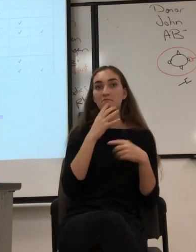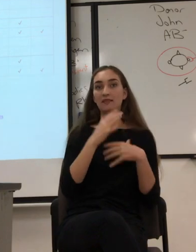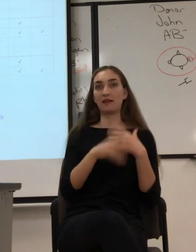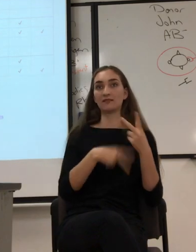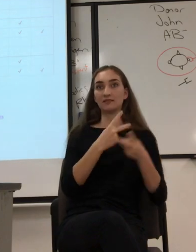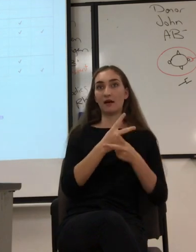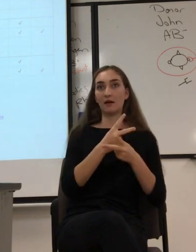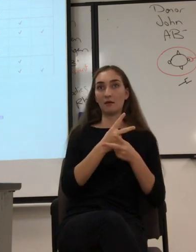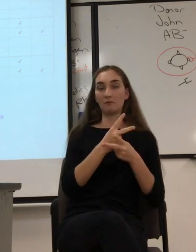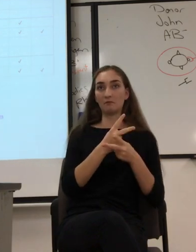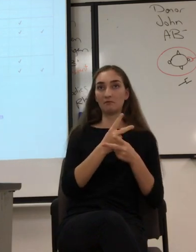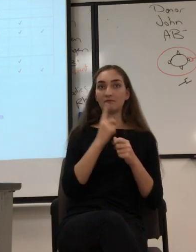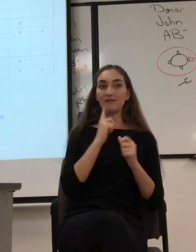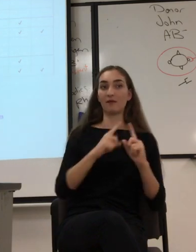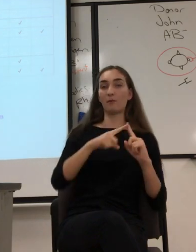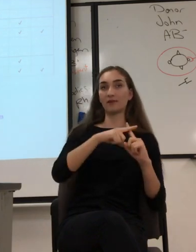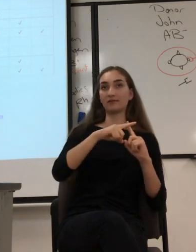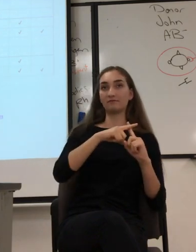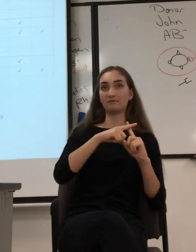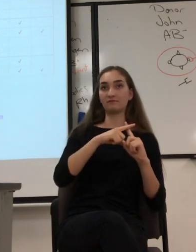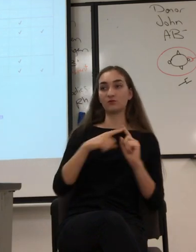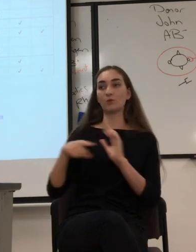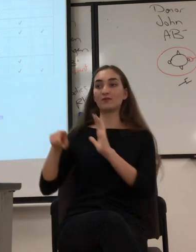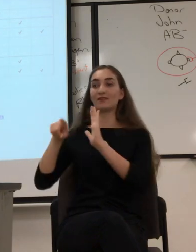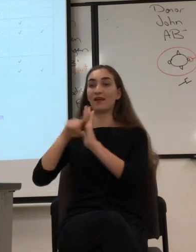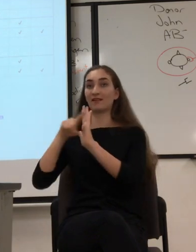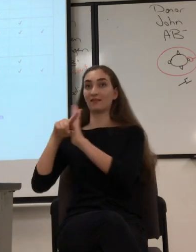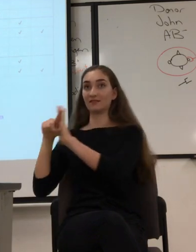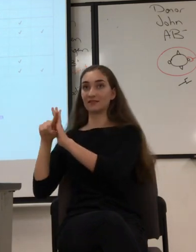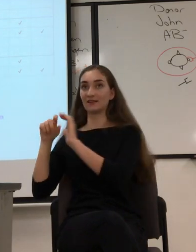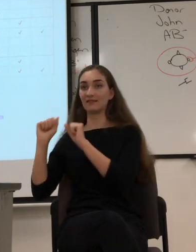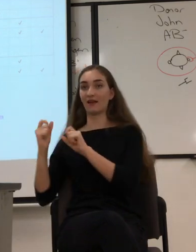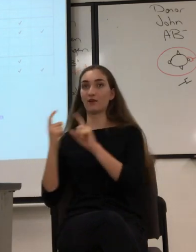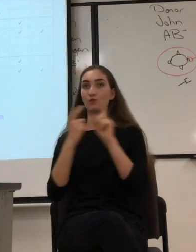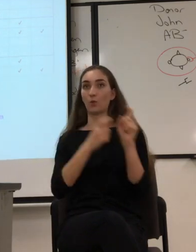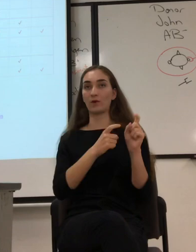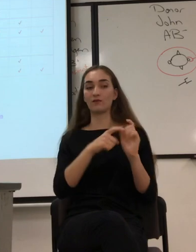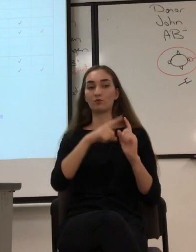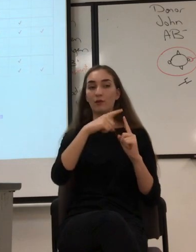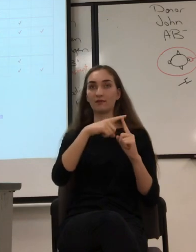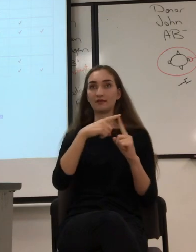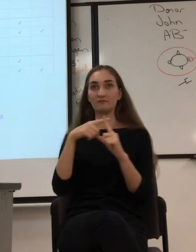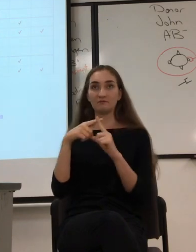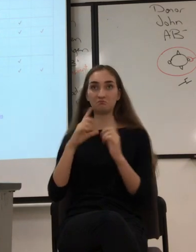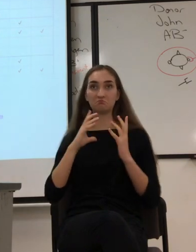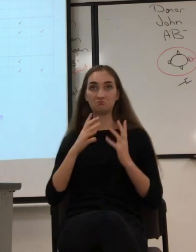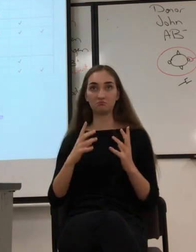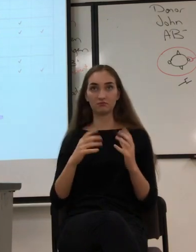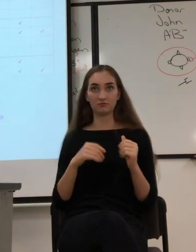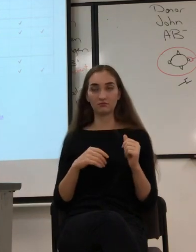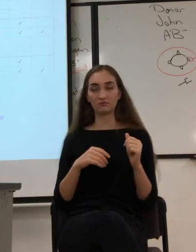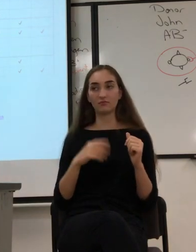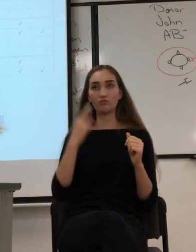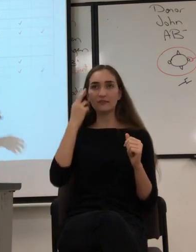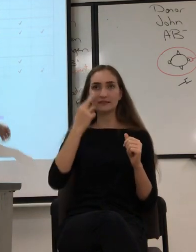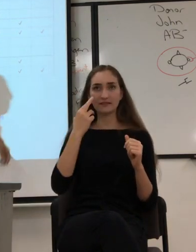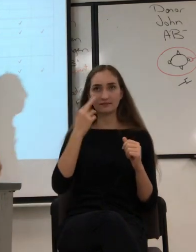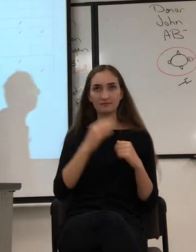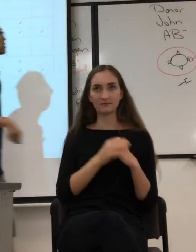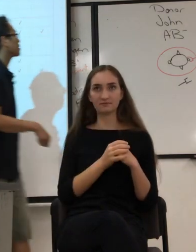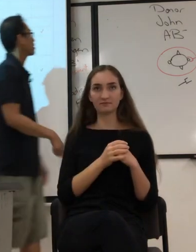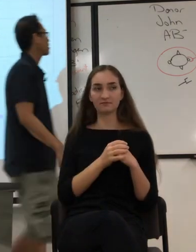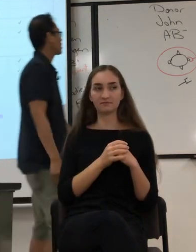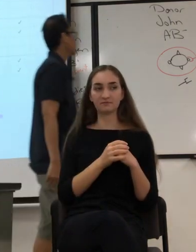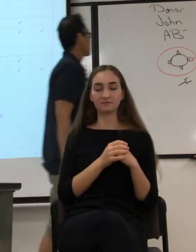also positive for it. So negatives can donate to positives. Now, what's the reason? It's the same